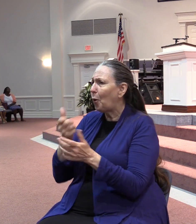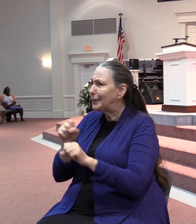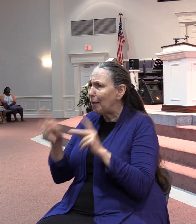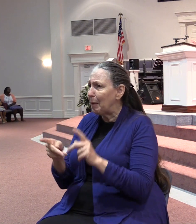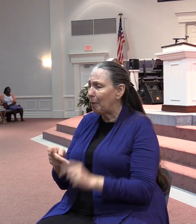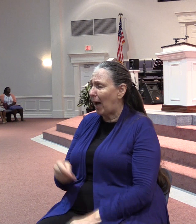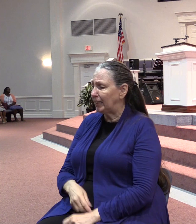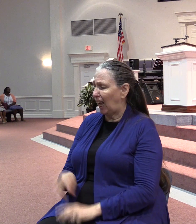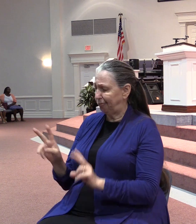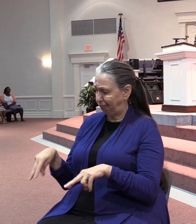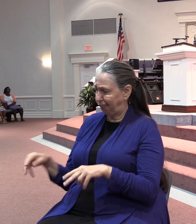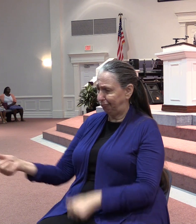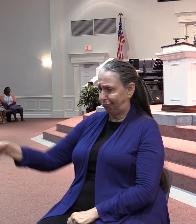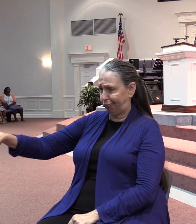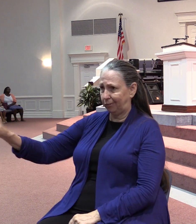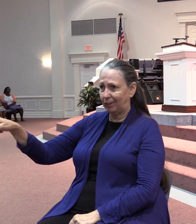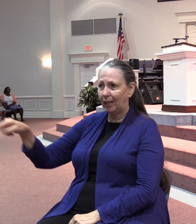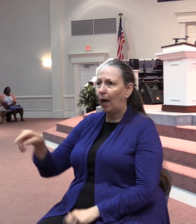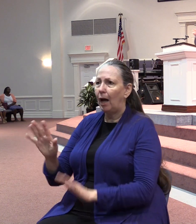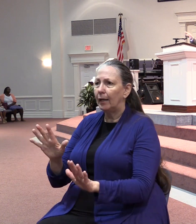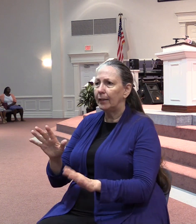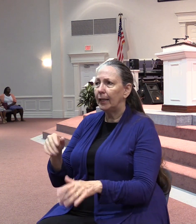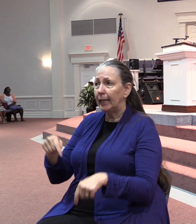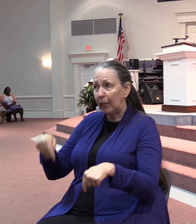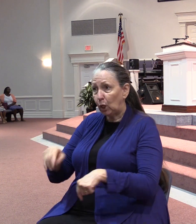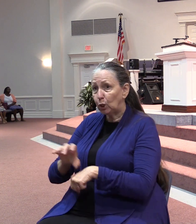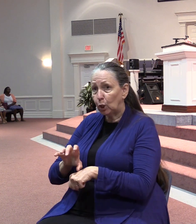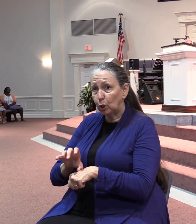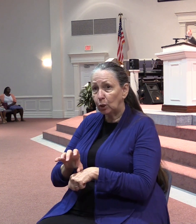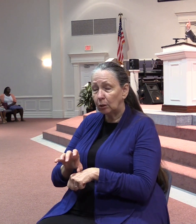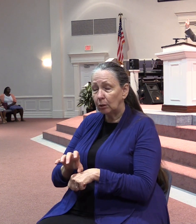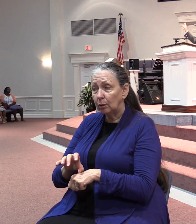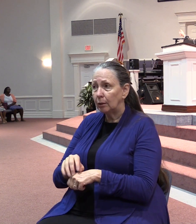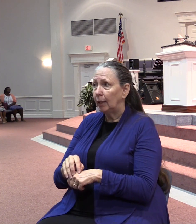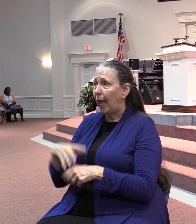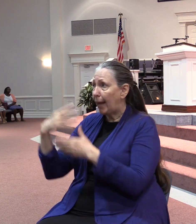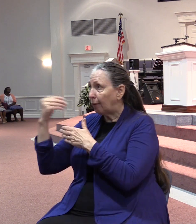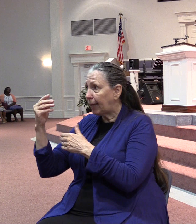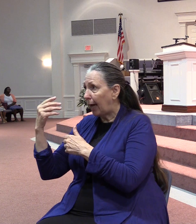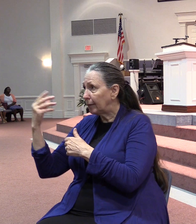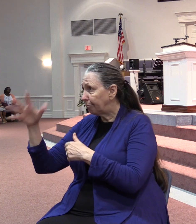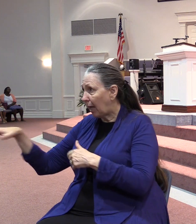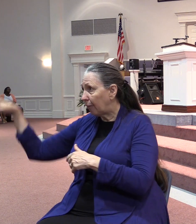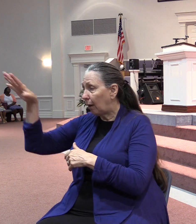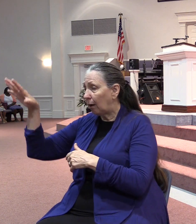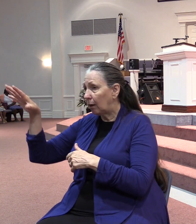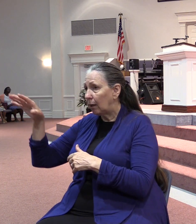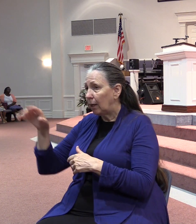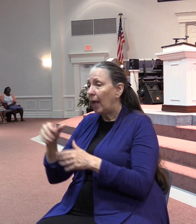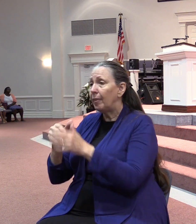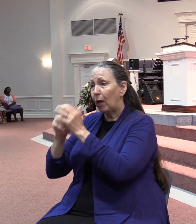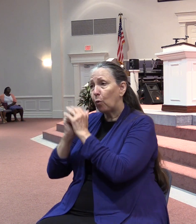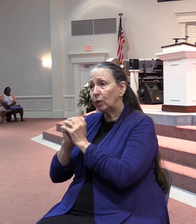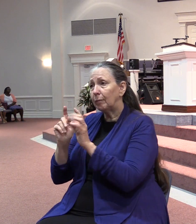them. But there are probably people in this church and outside these walls that are